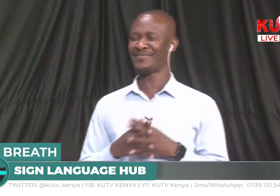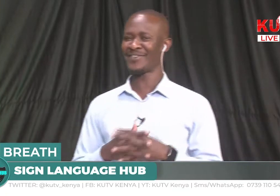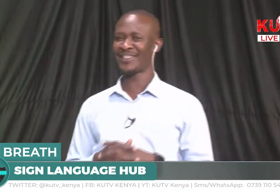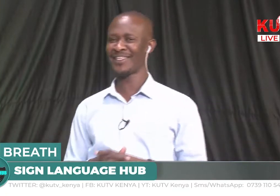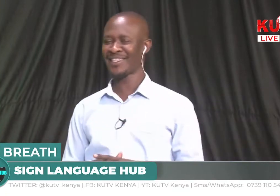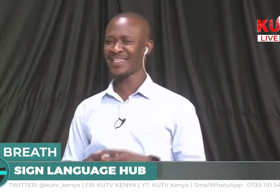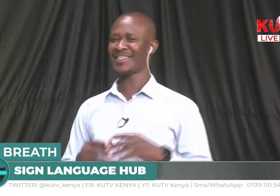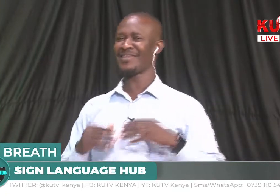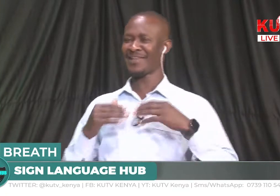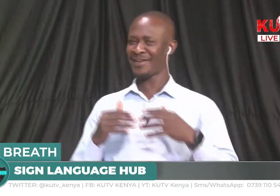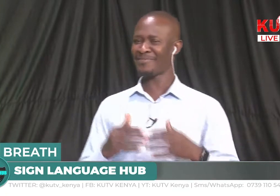this. I think he read